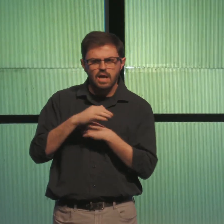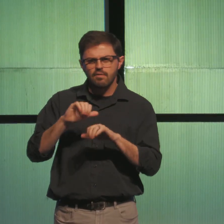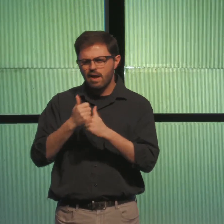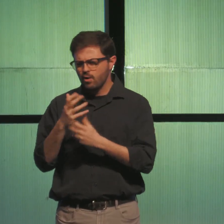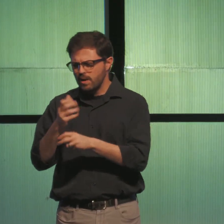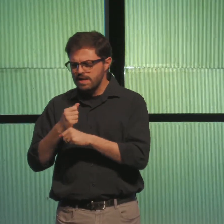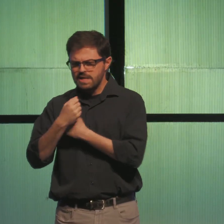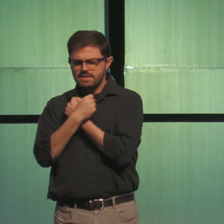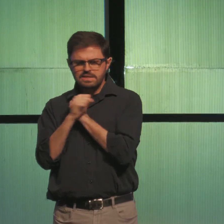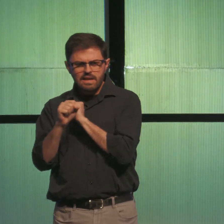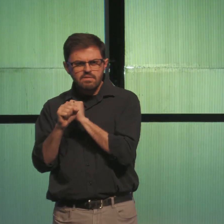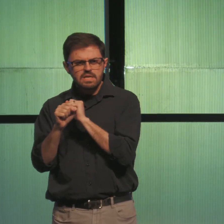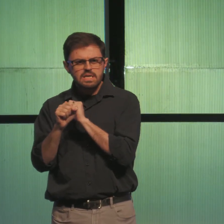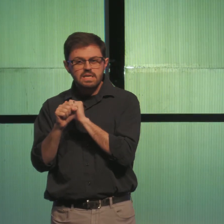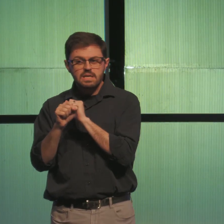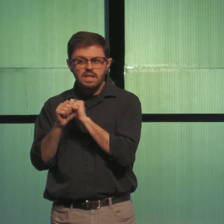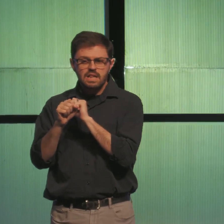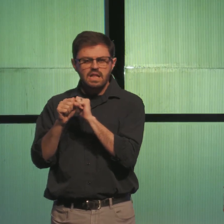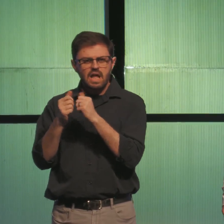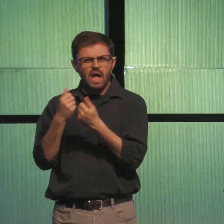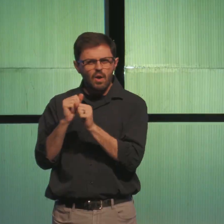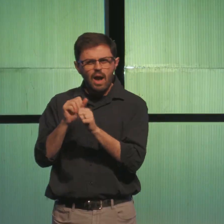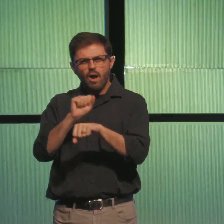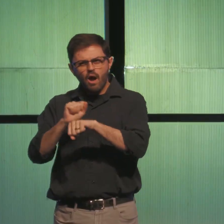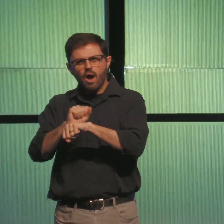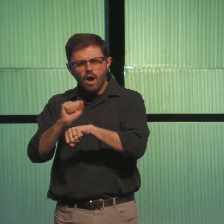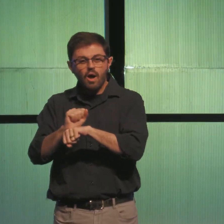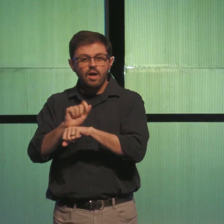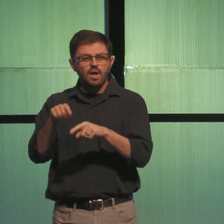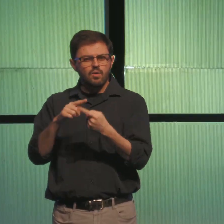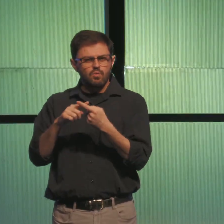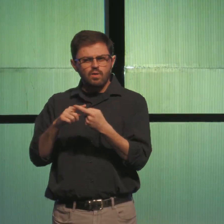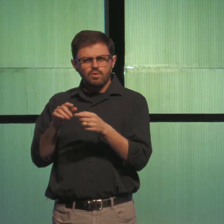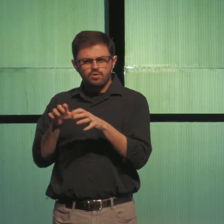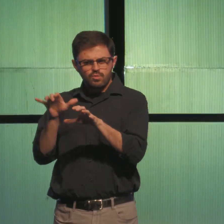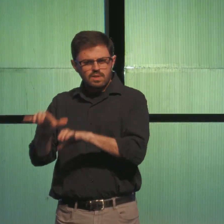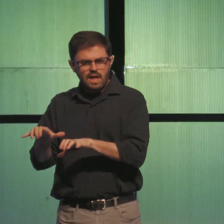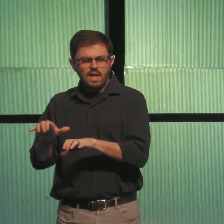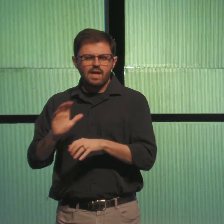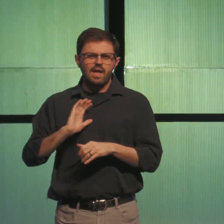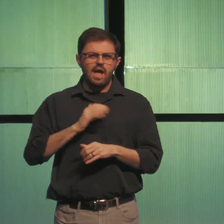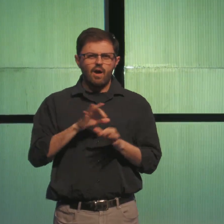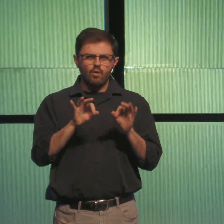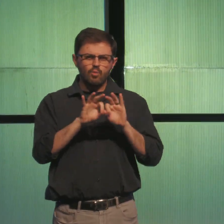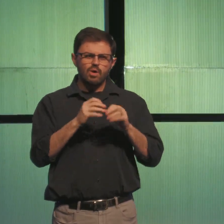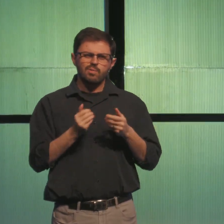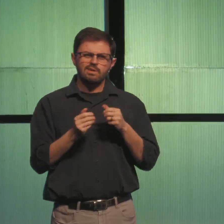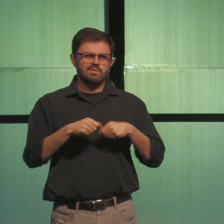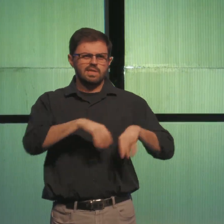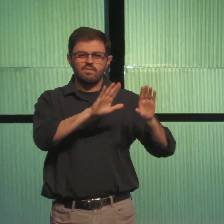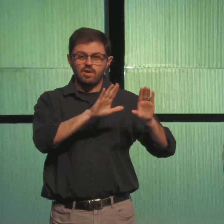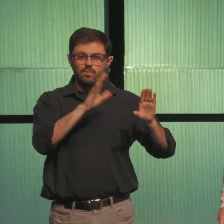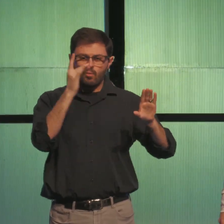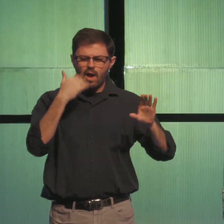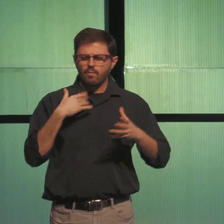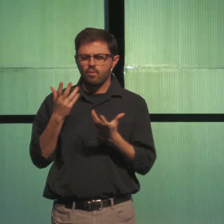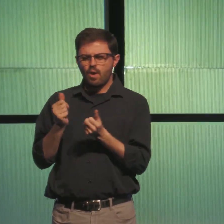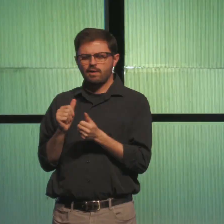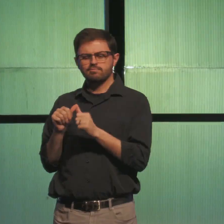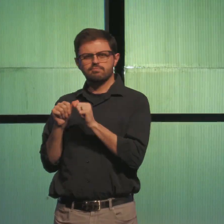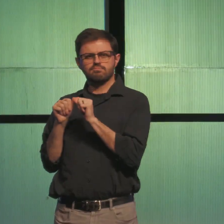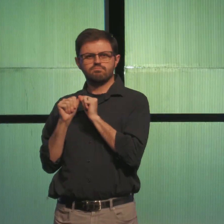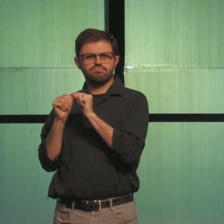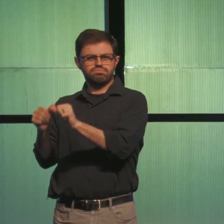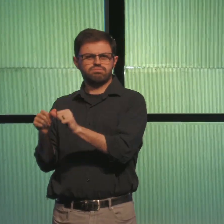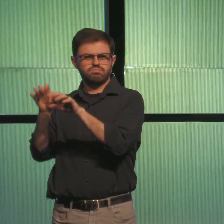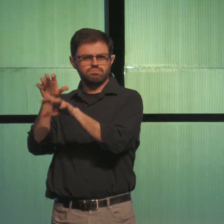is lost, right, we sacrifice worth to try and maintain some sense of order. So think of it like this way. If